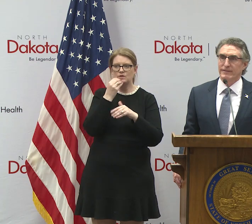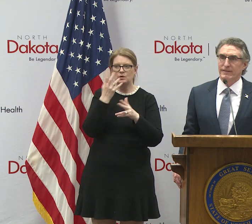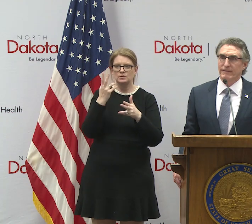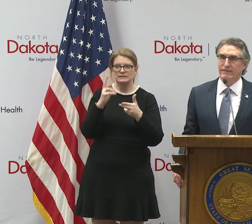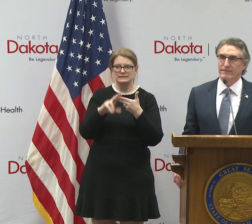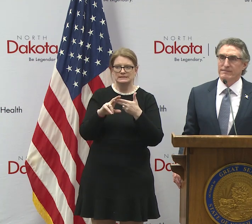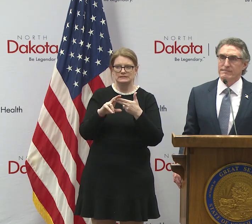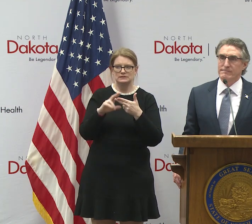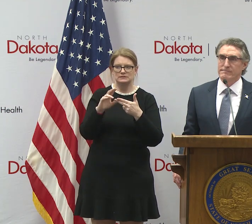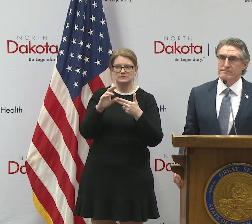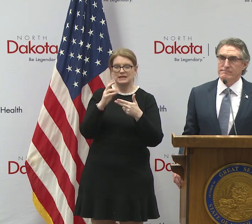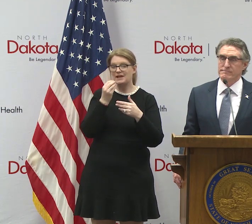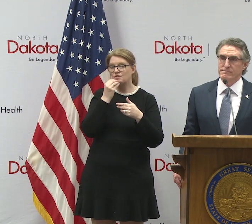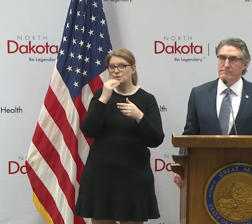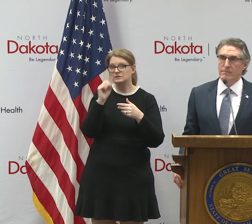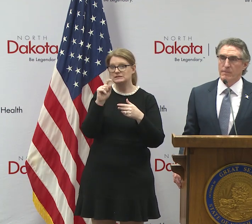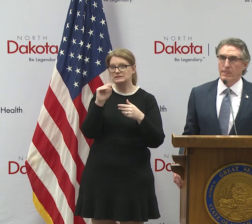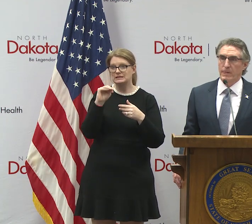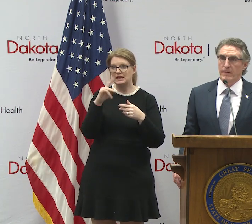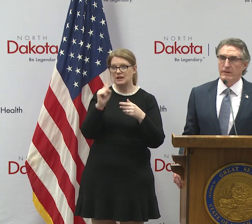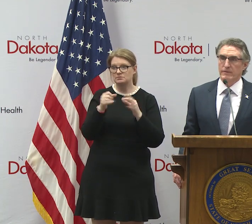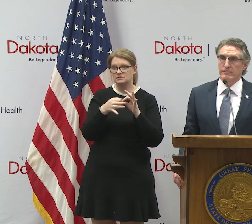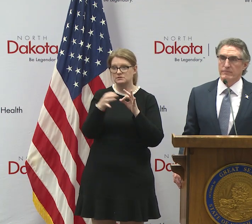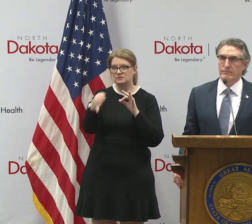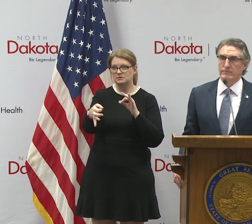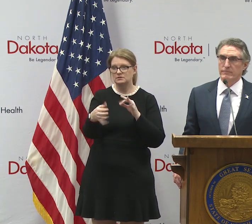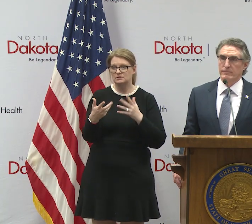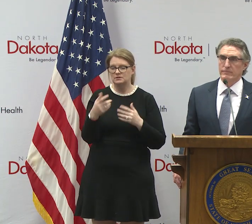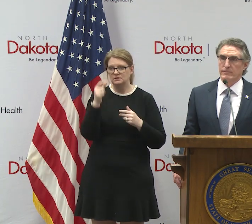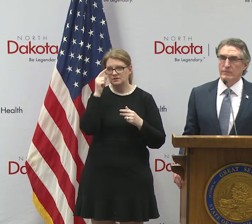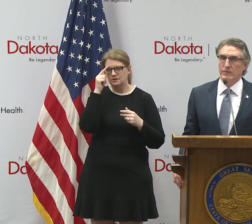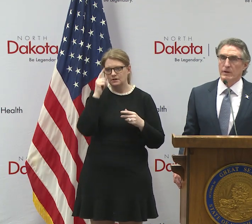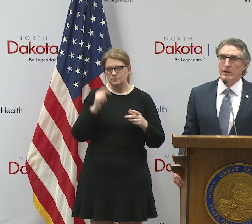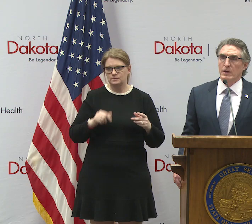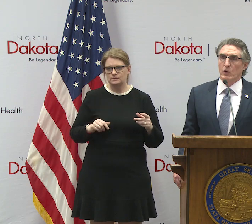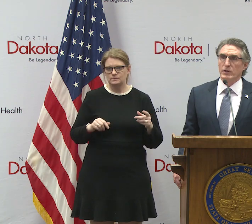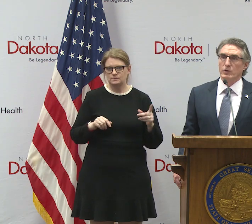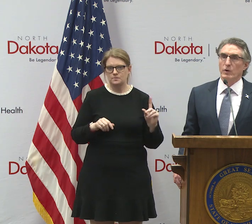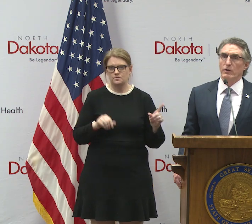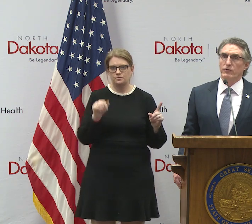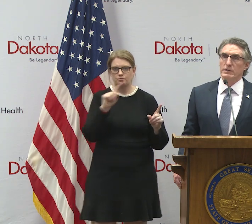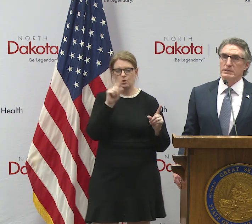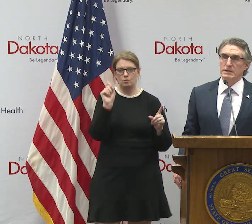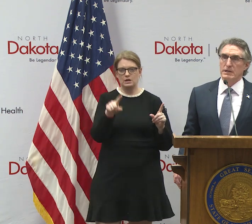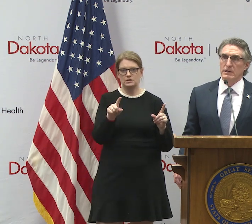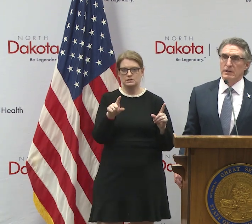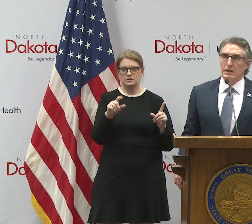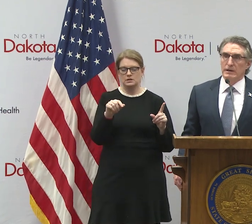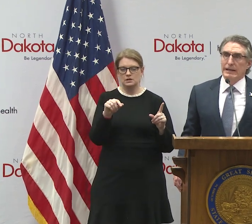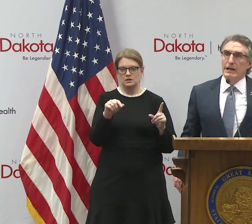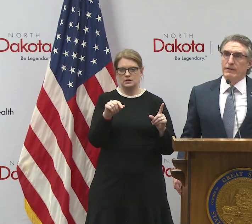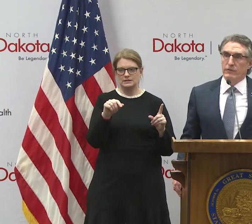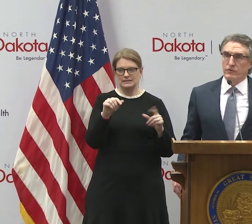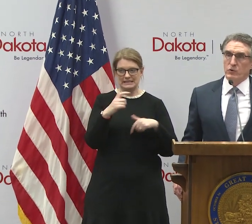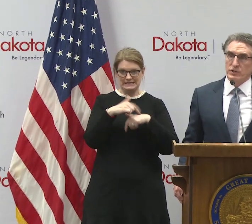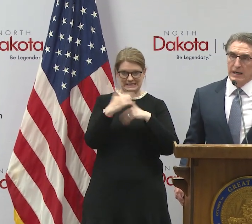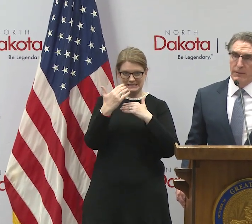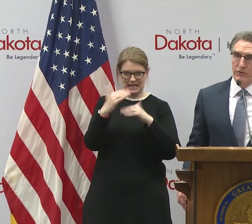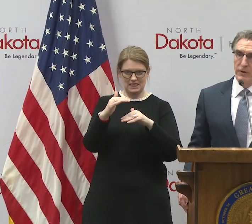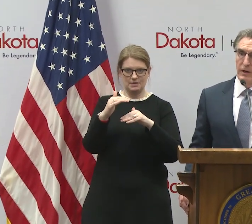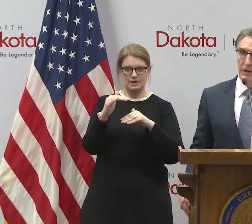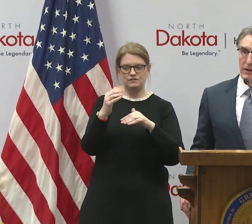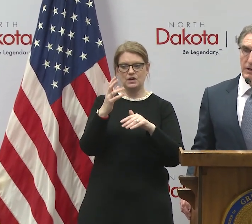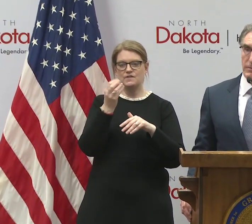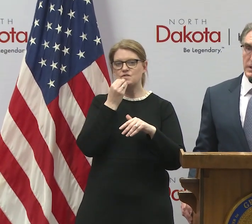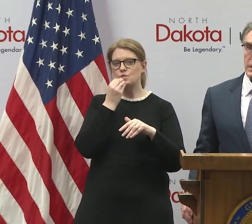there are now people who normally don't get them might be wanting to apply for them. Question was, is the deadline for food